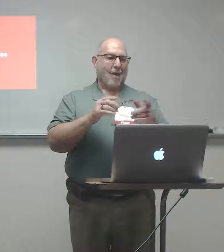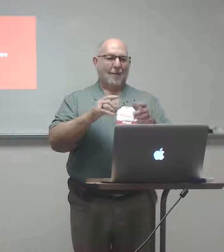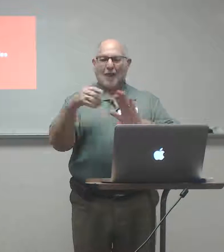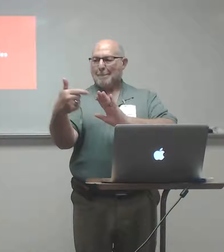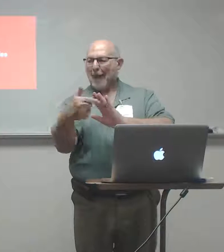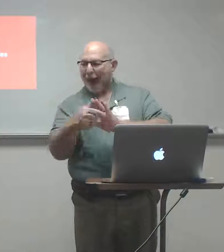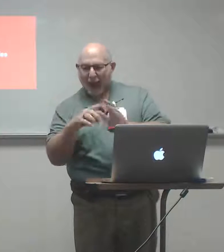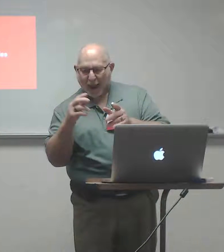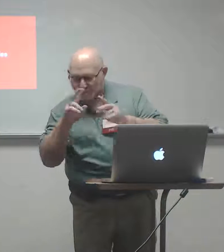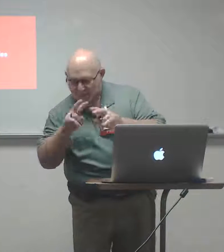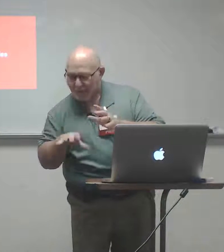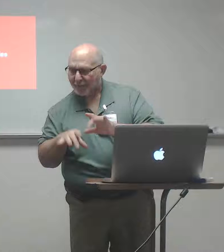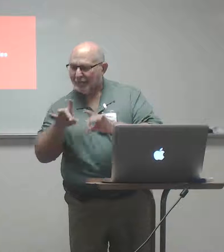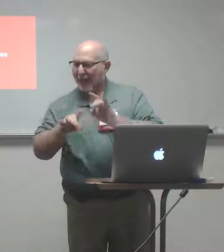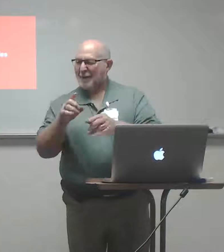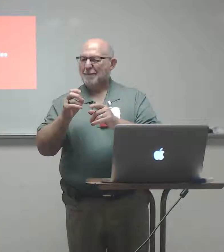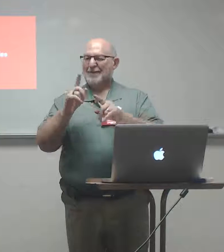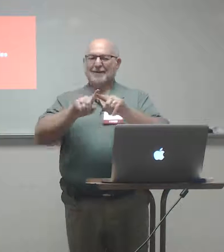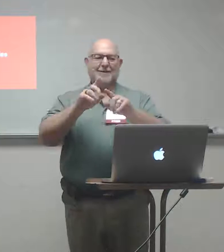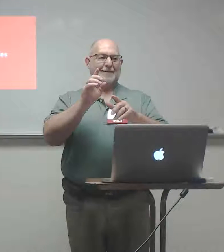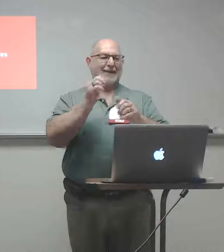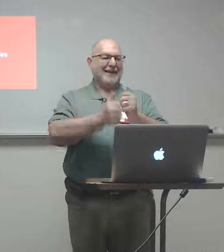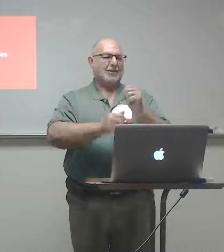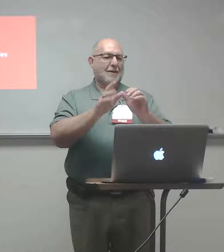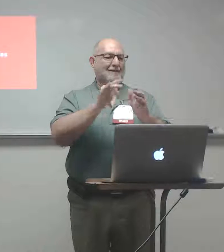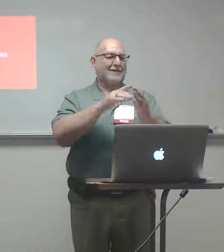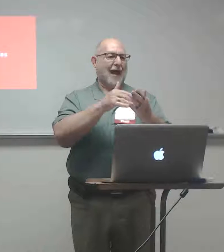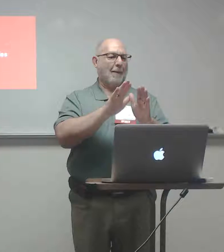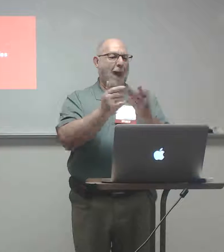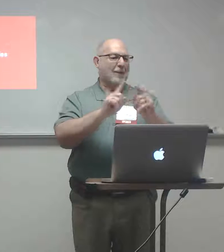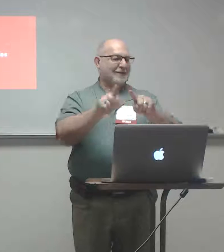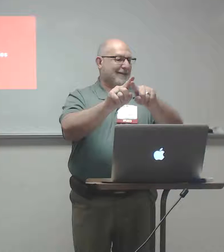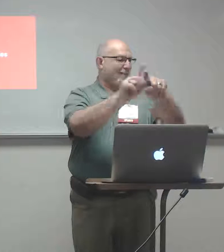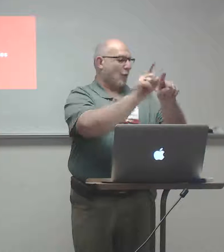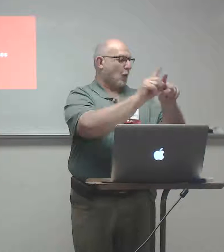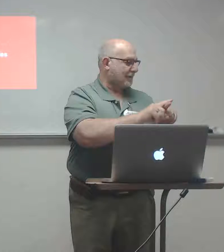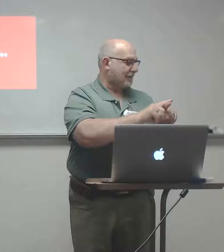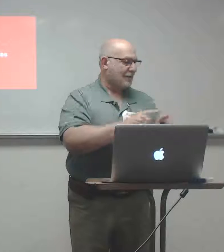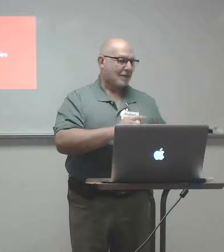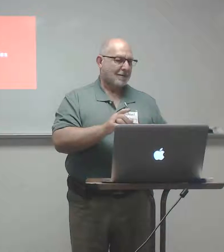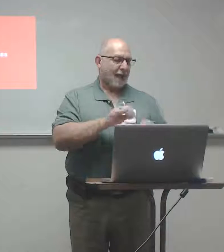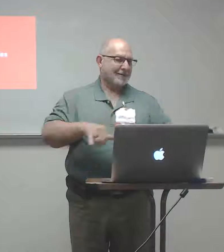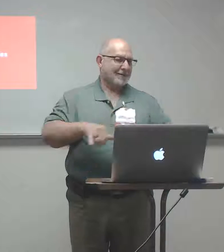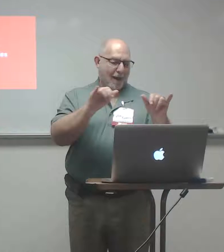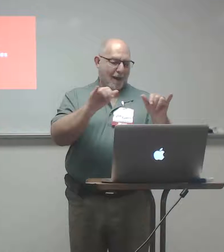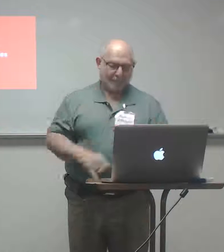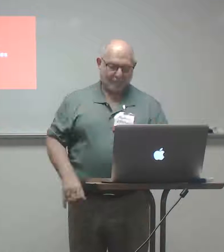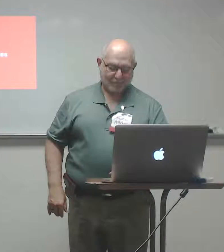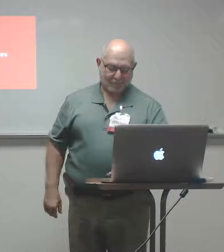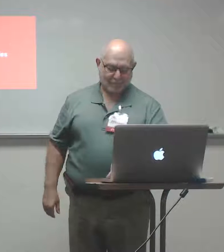in the back, like each study Bible is different, not the same.